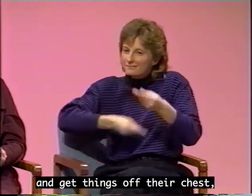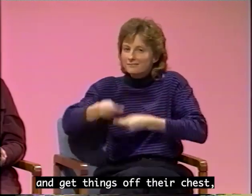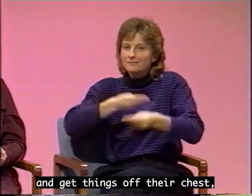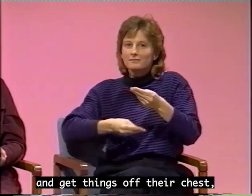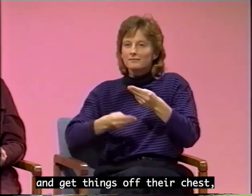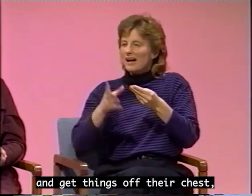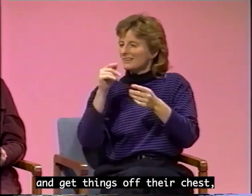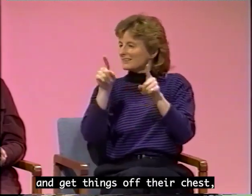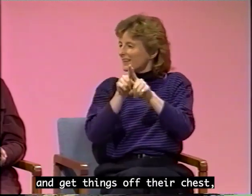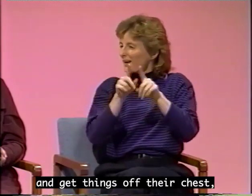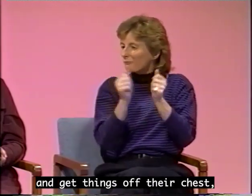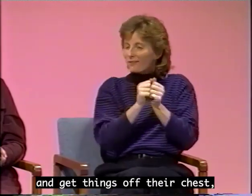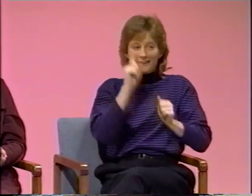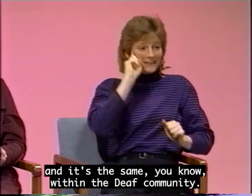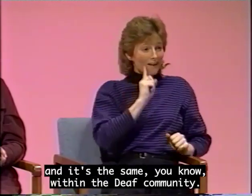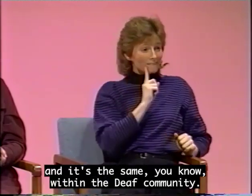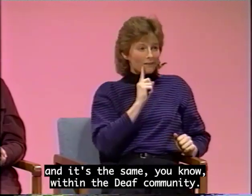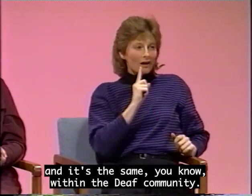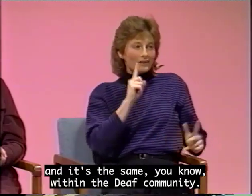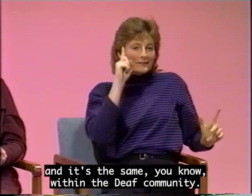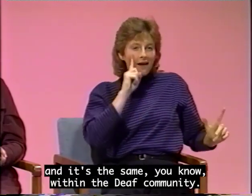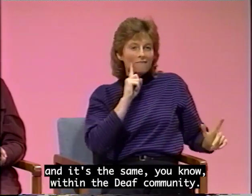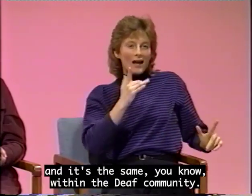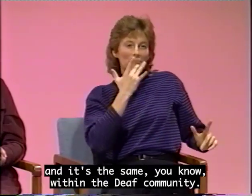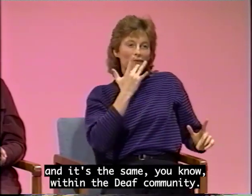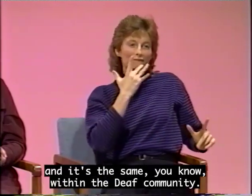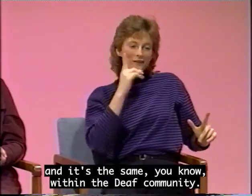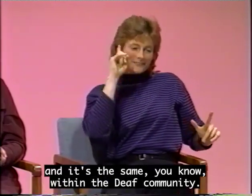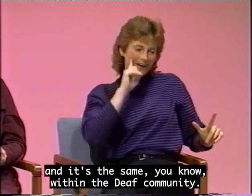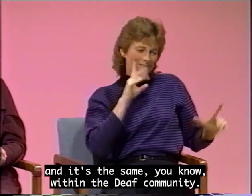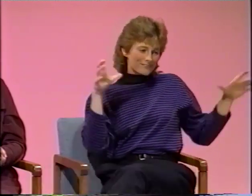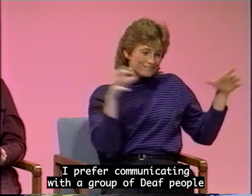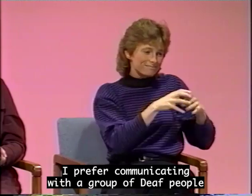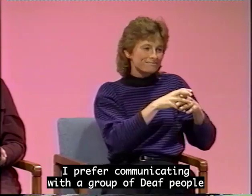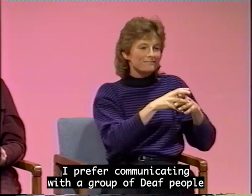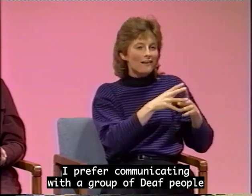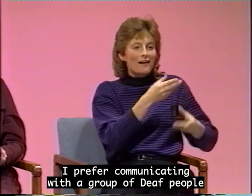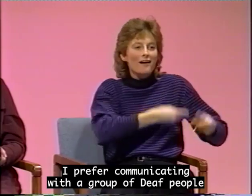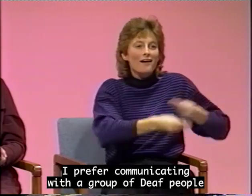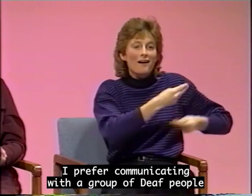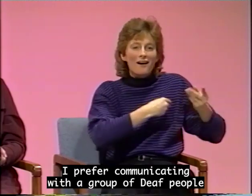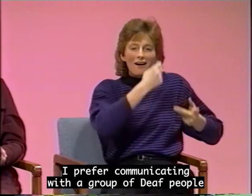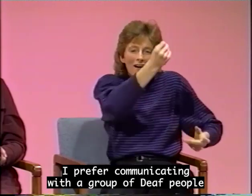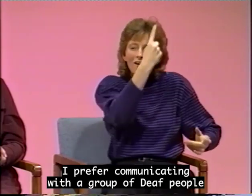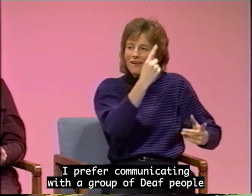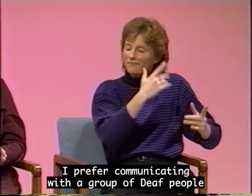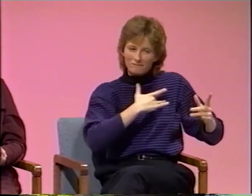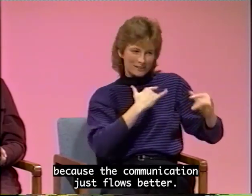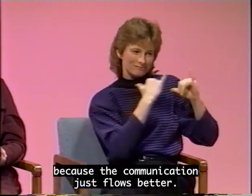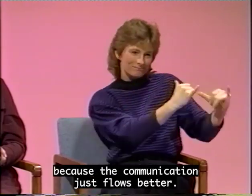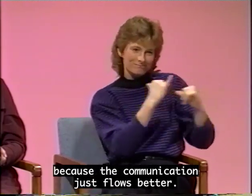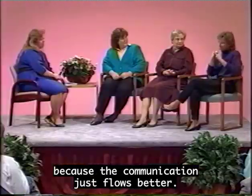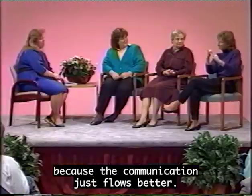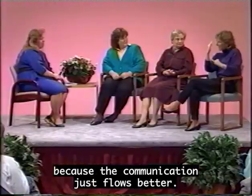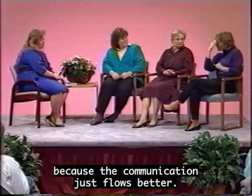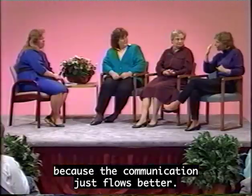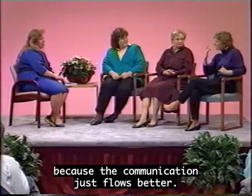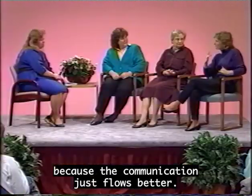things off their chest. And it's the same, within the deaf community. I prefer communicating with a group of deaf people because the communication just flows better.